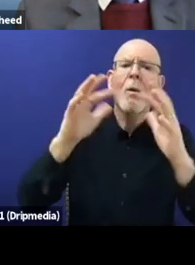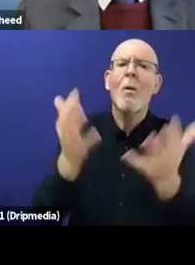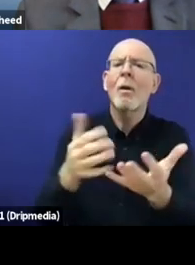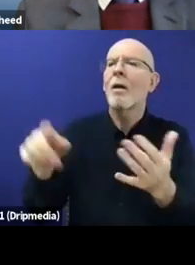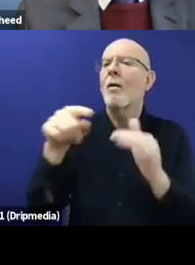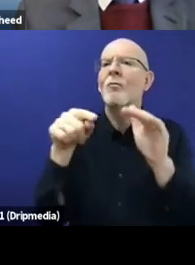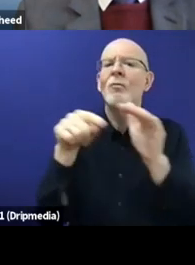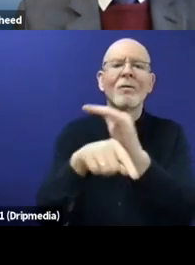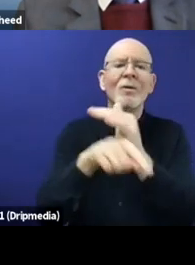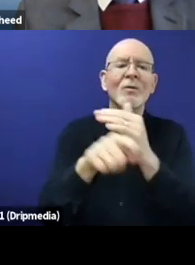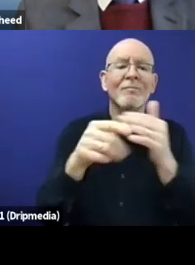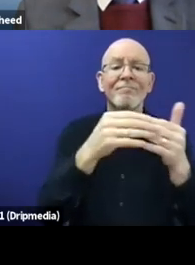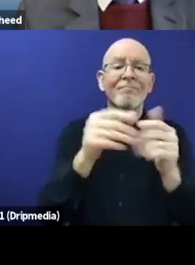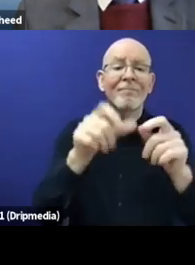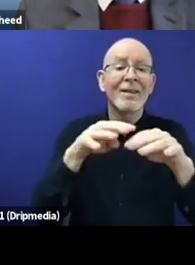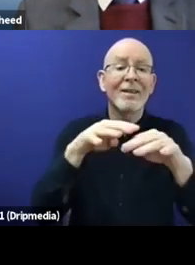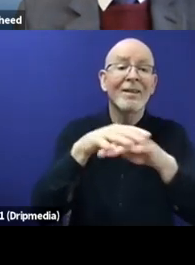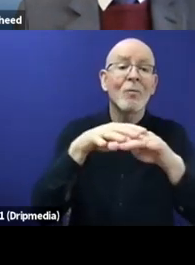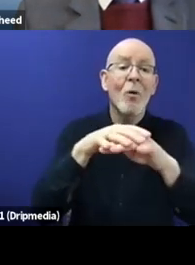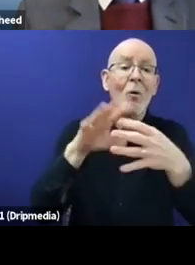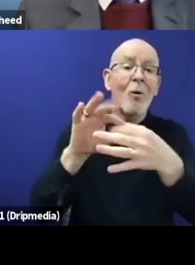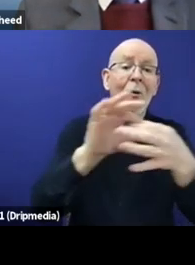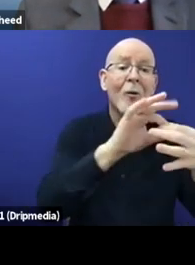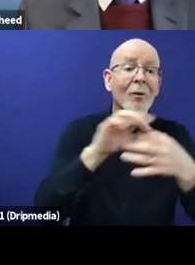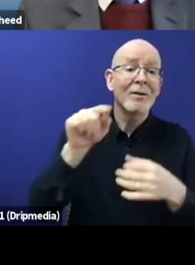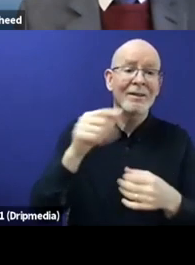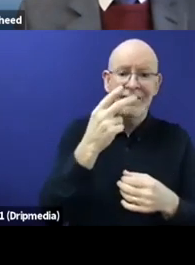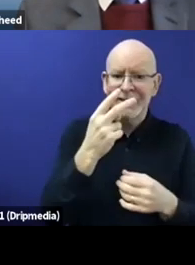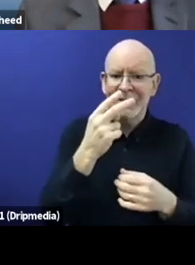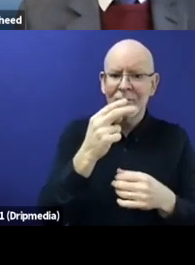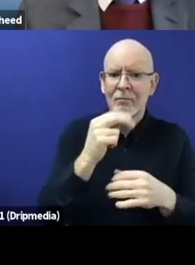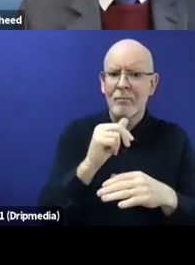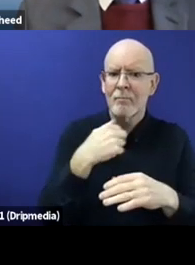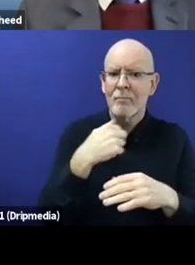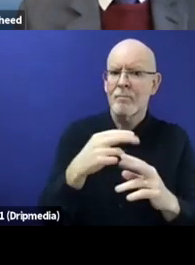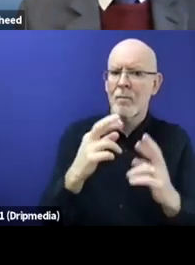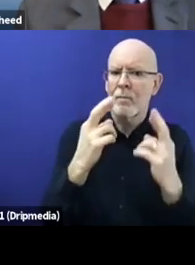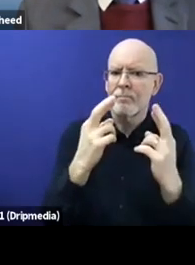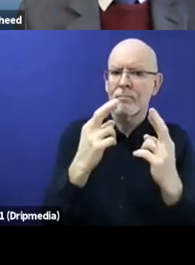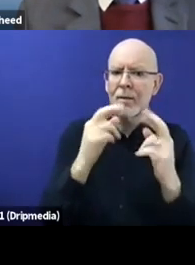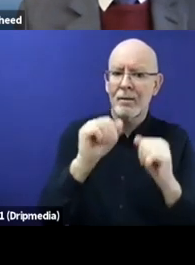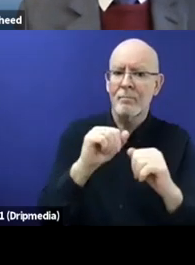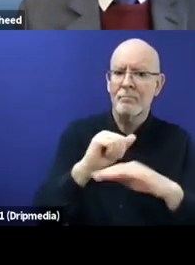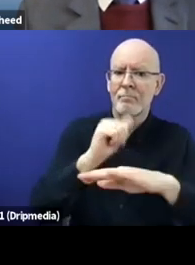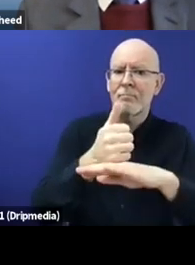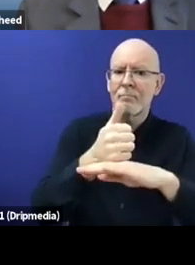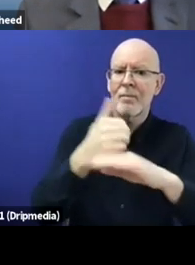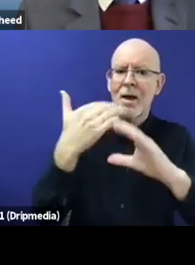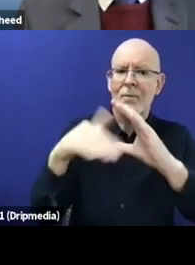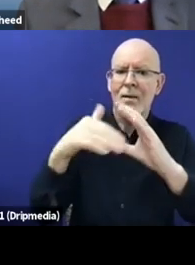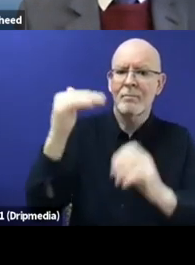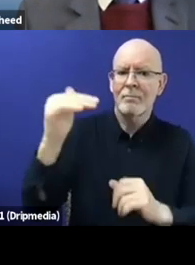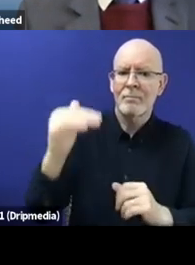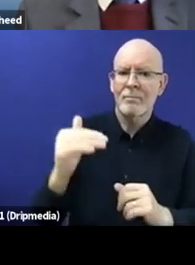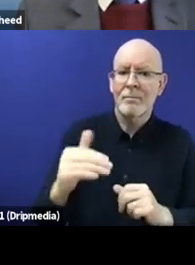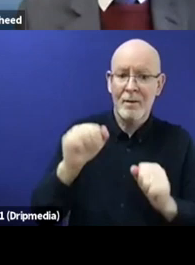the rights-based approach under international law, which is used a lot in development, which is where individuals have rights.